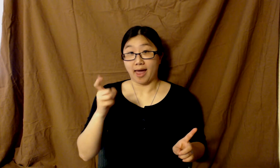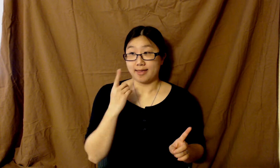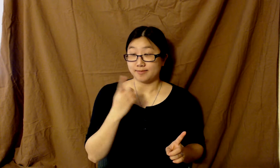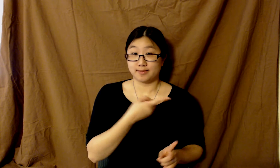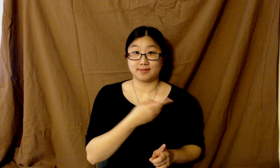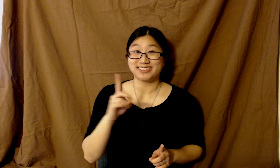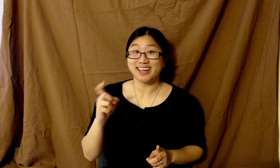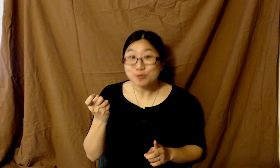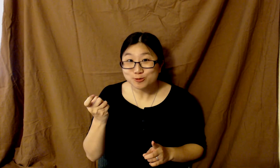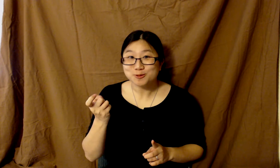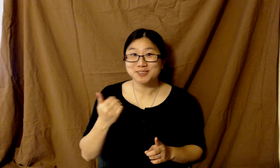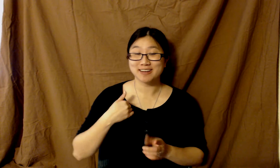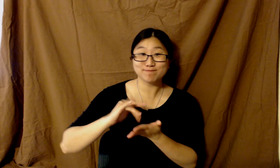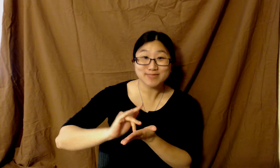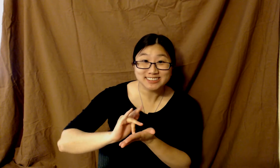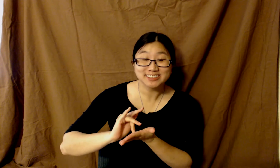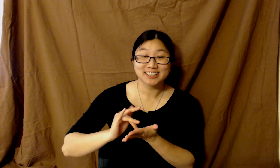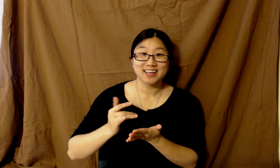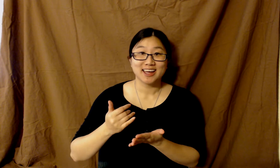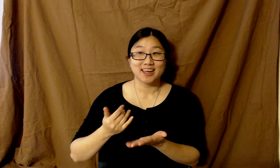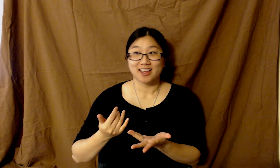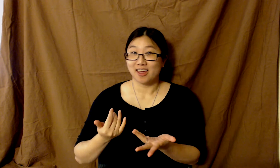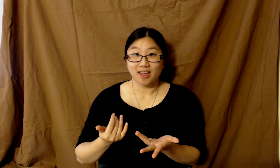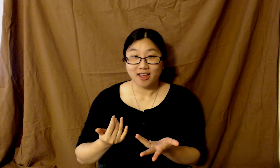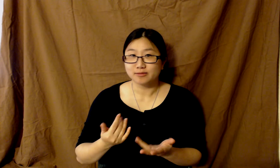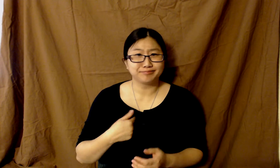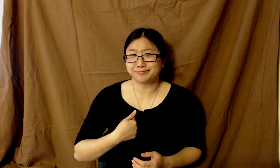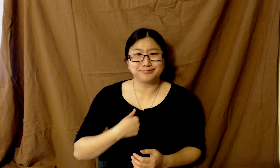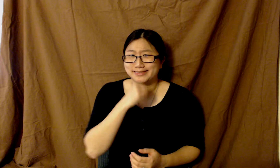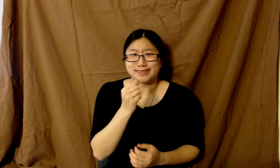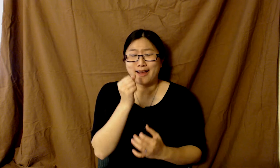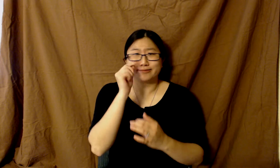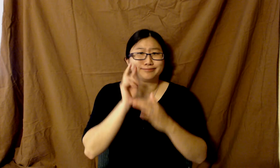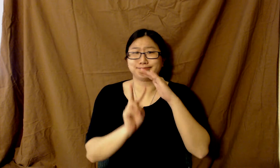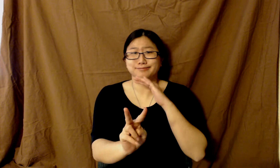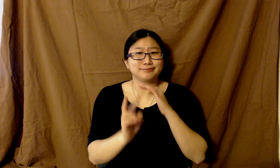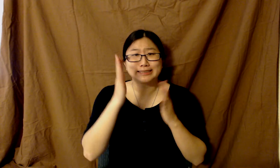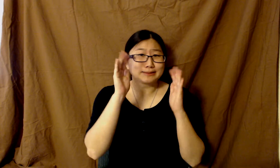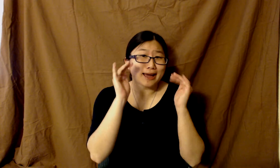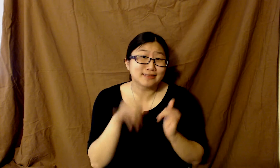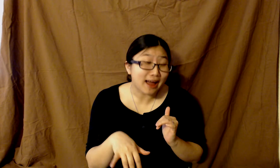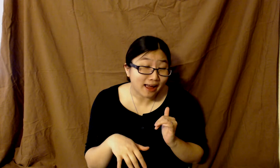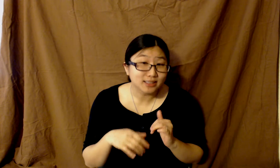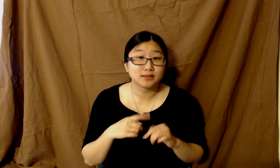I realized that they can, and actually trying to help my own dog overcome his panic and his anxiety,